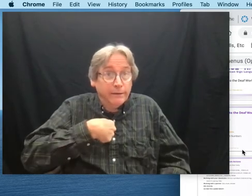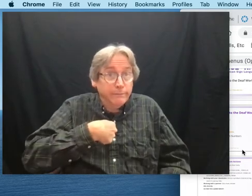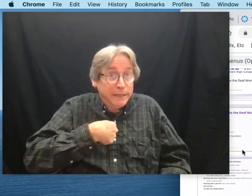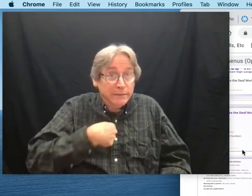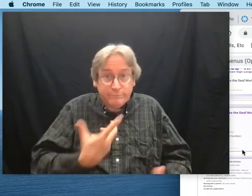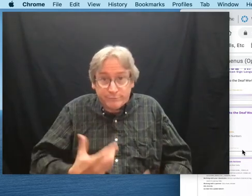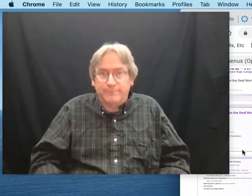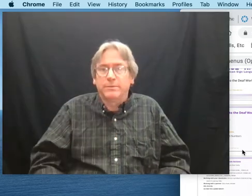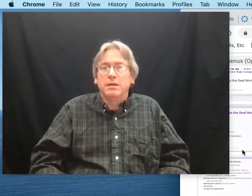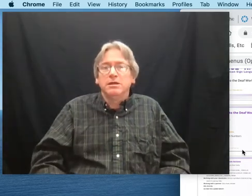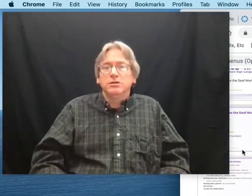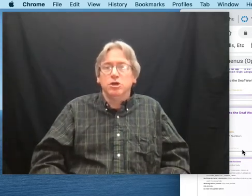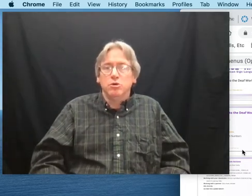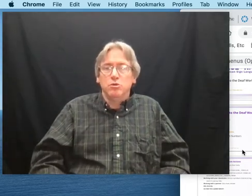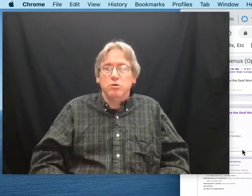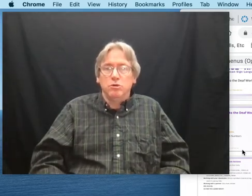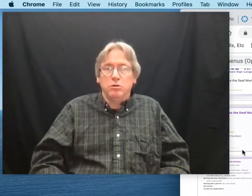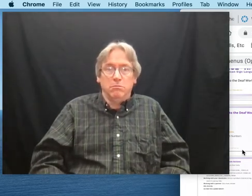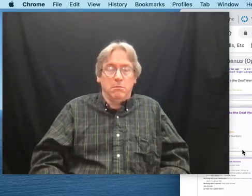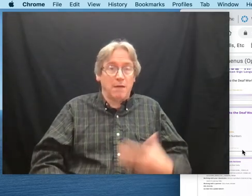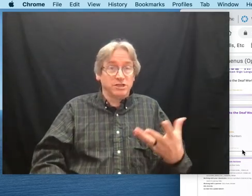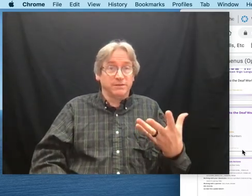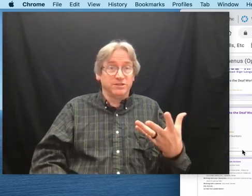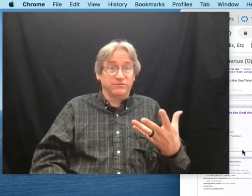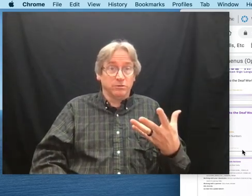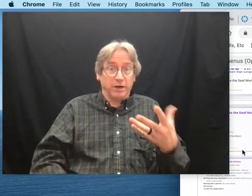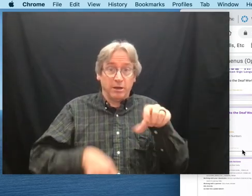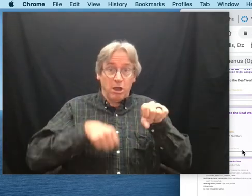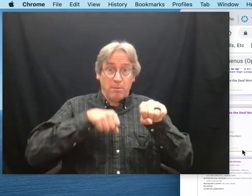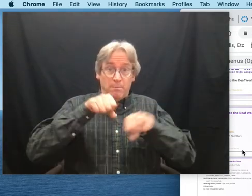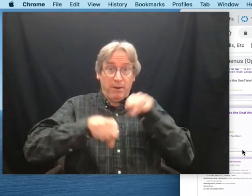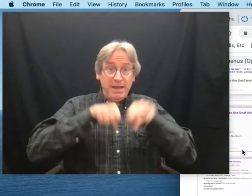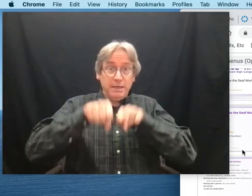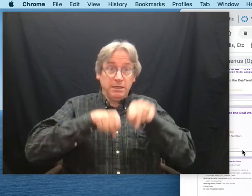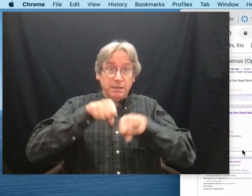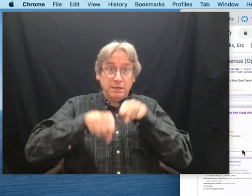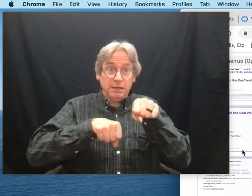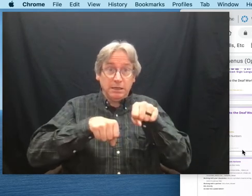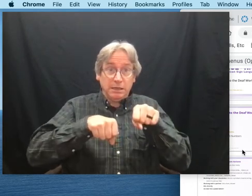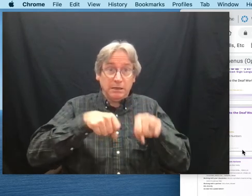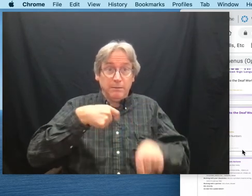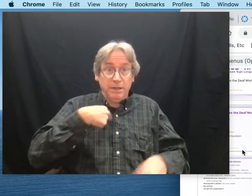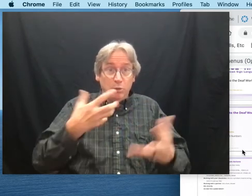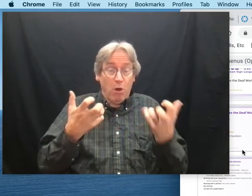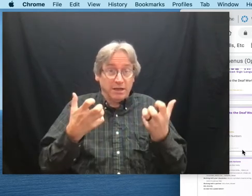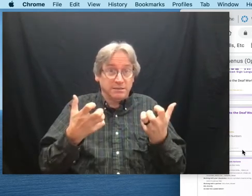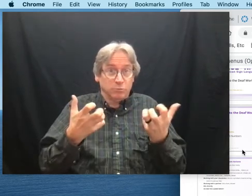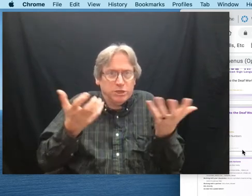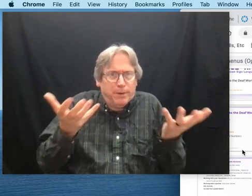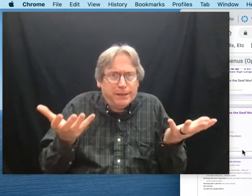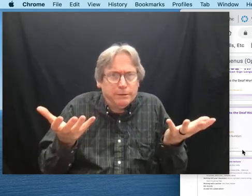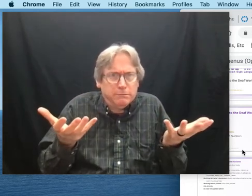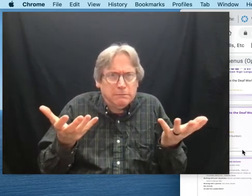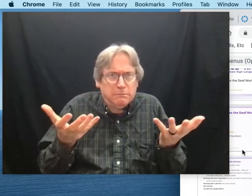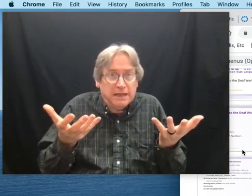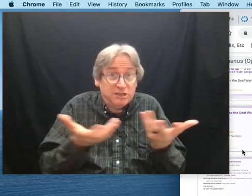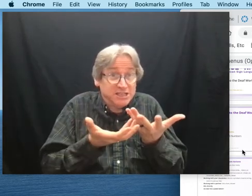I, me. So object, subject, verb, right? Bike, me want, which